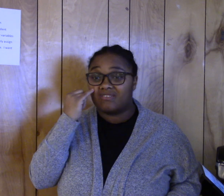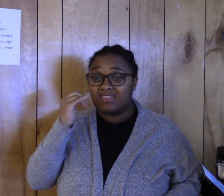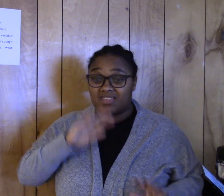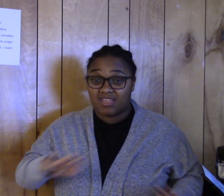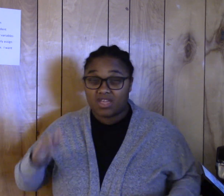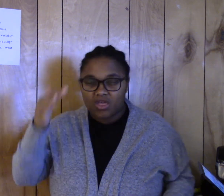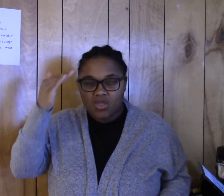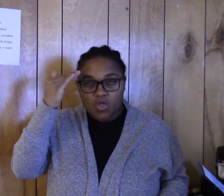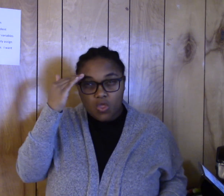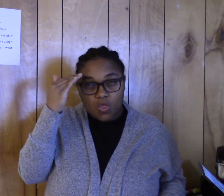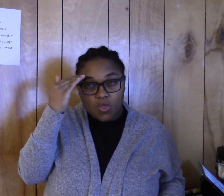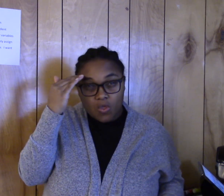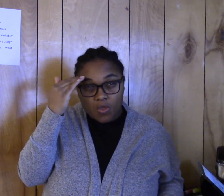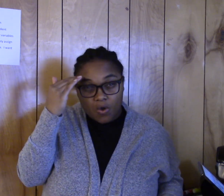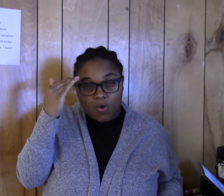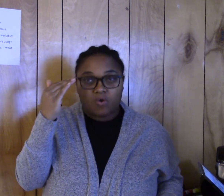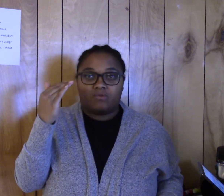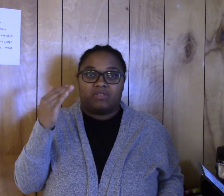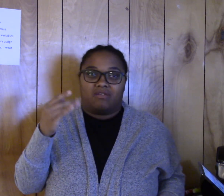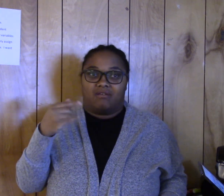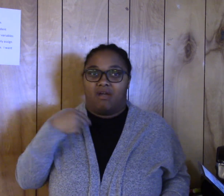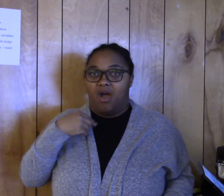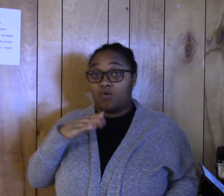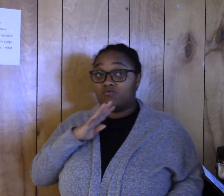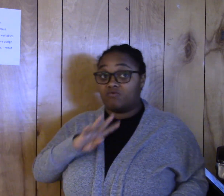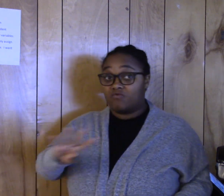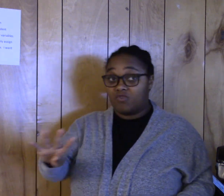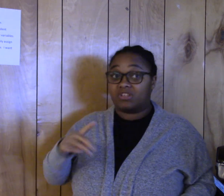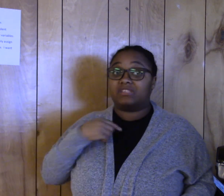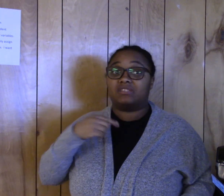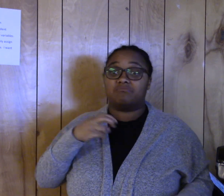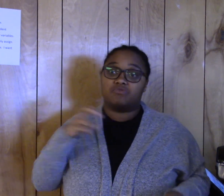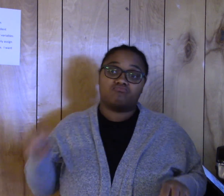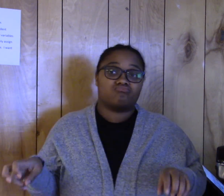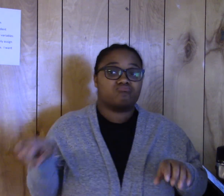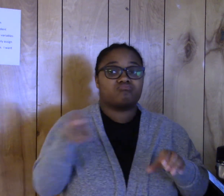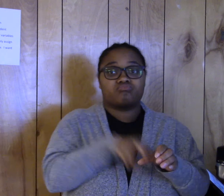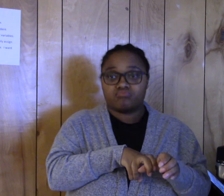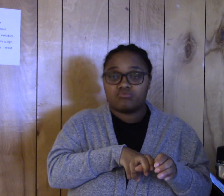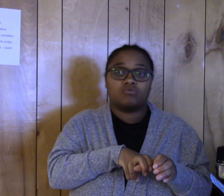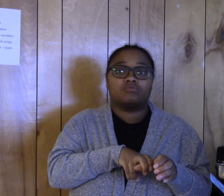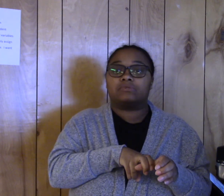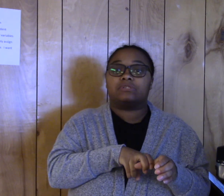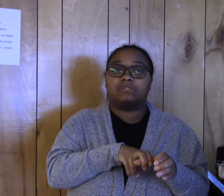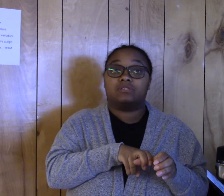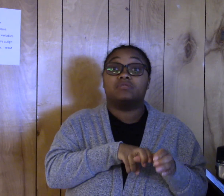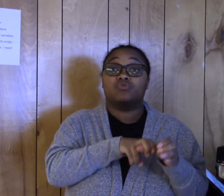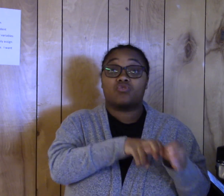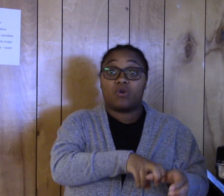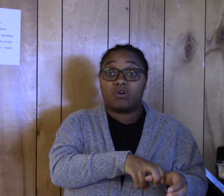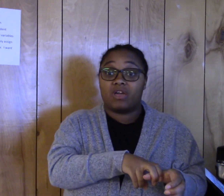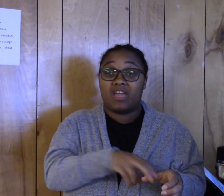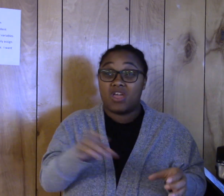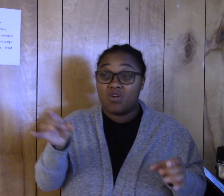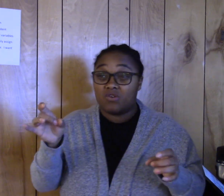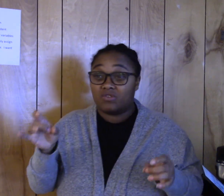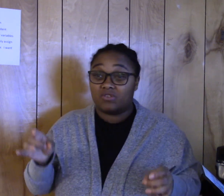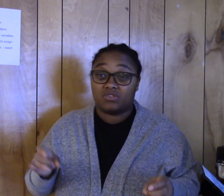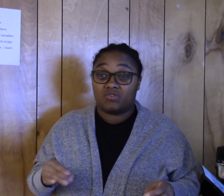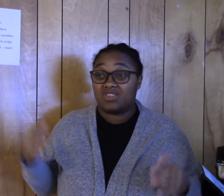And her justification for all of these things, every horrifying ride that was there, she wanted me to get on. And her